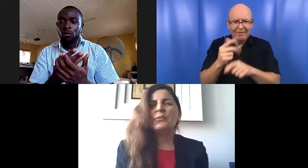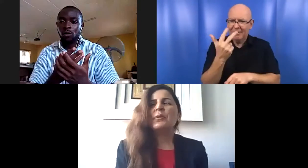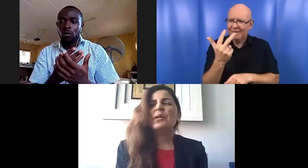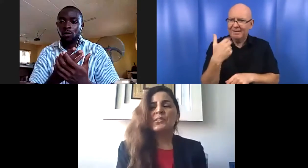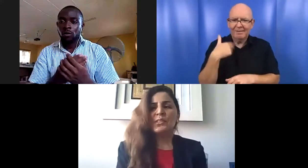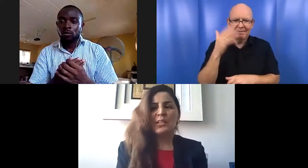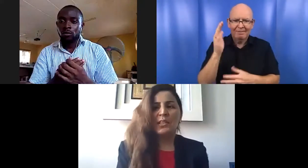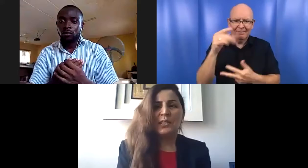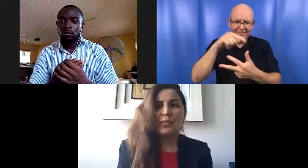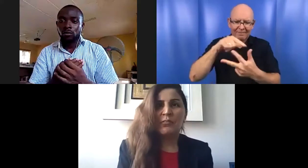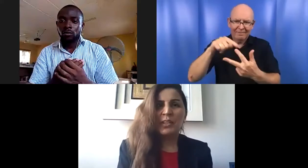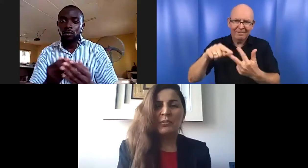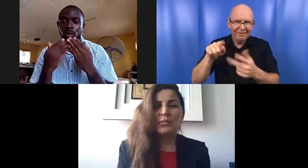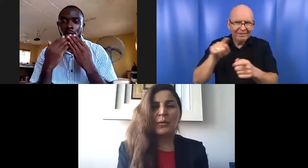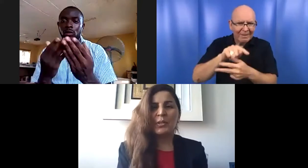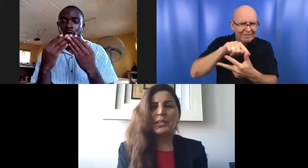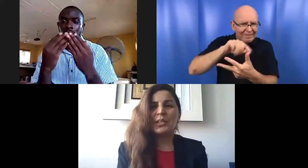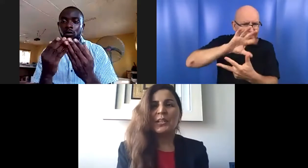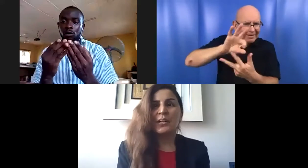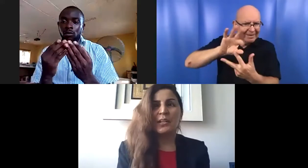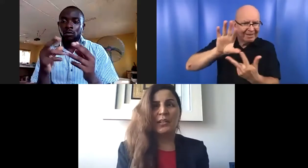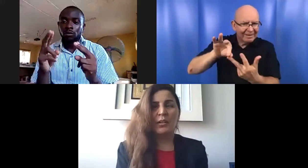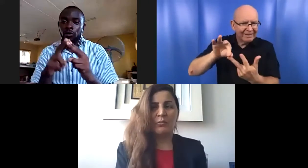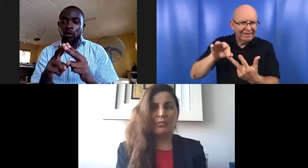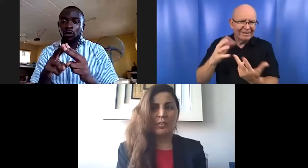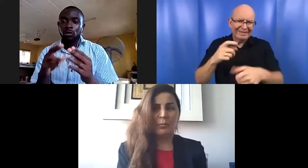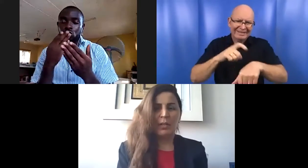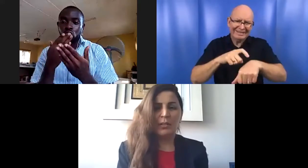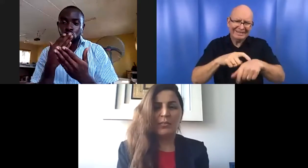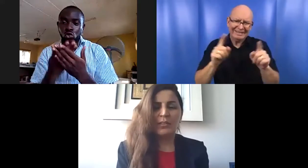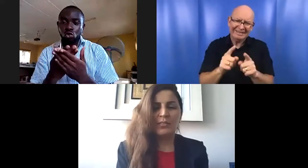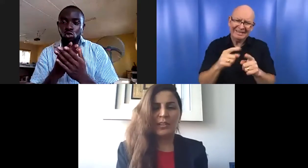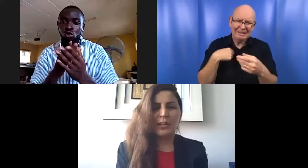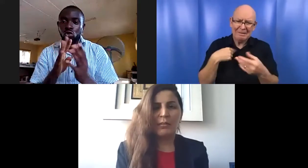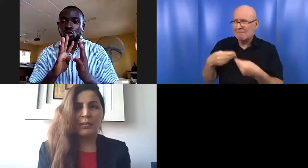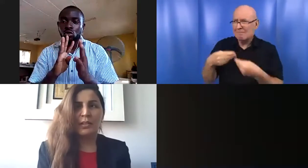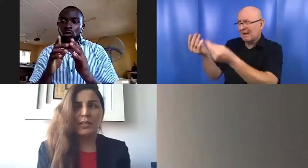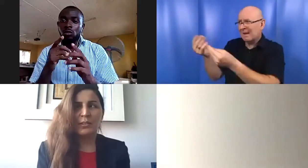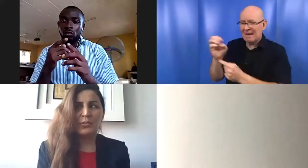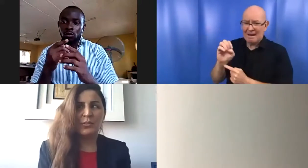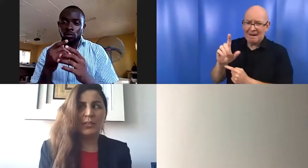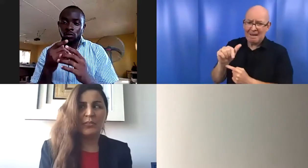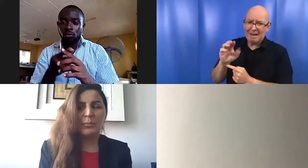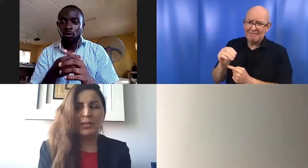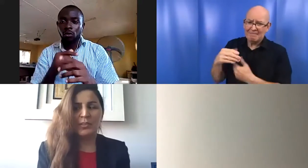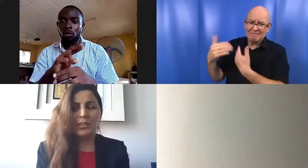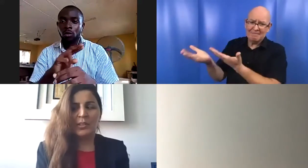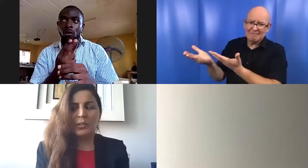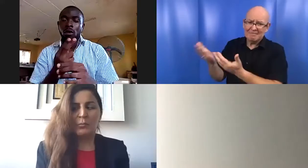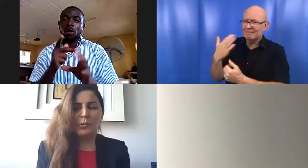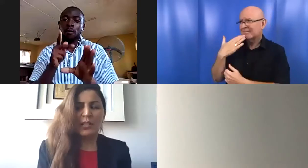Thank you so much. Very good summary of the barriers in accessing healthcare. Thank you to